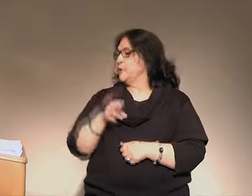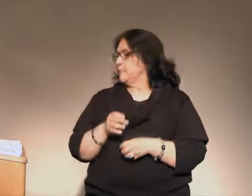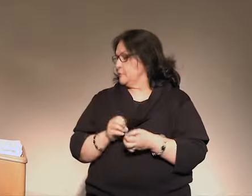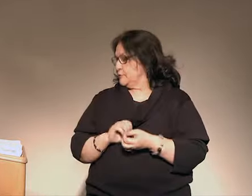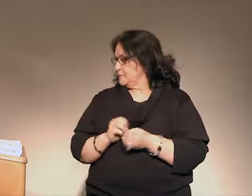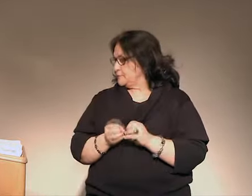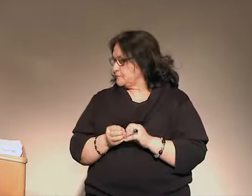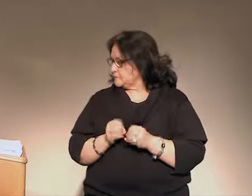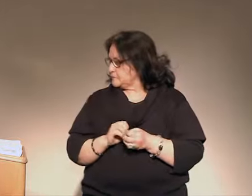numbers.